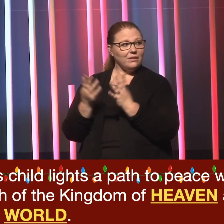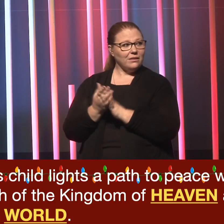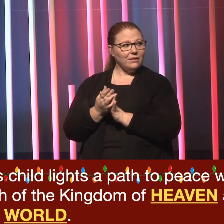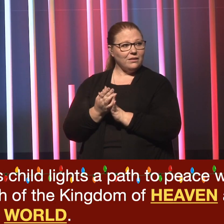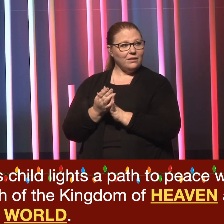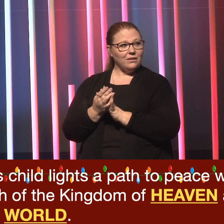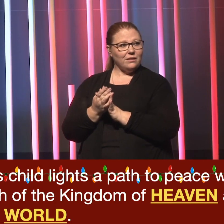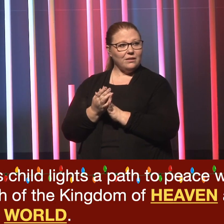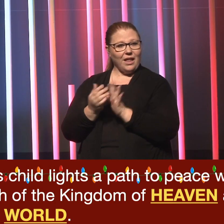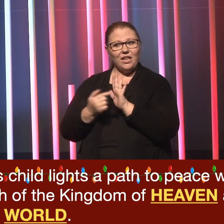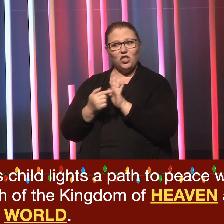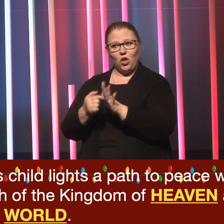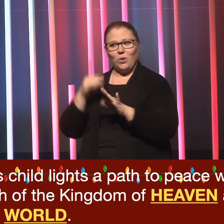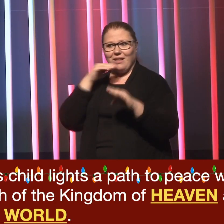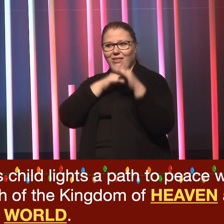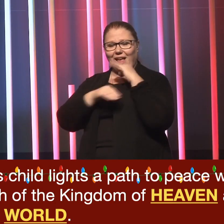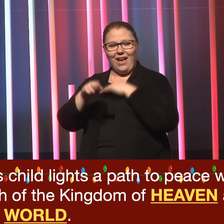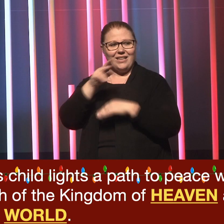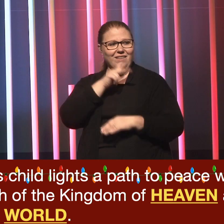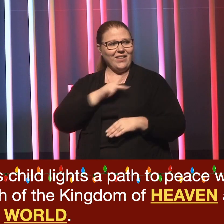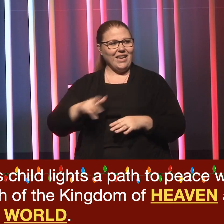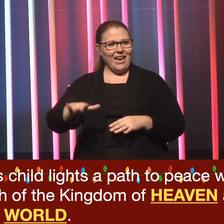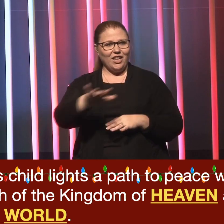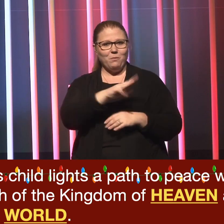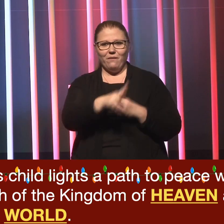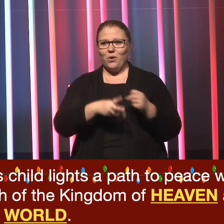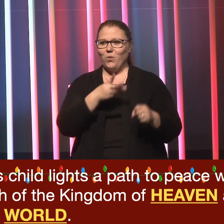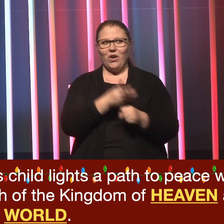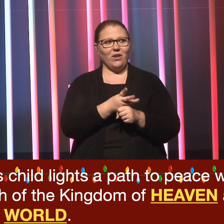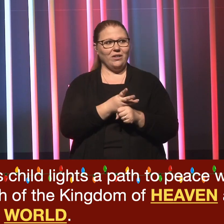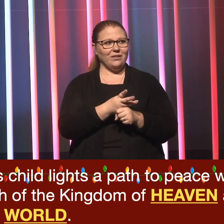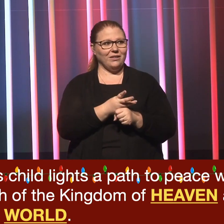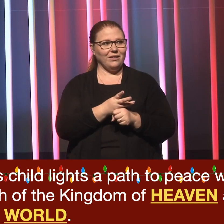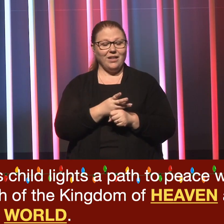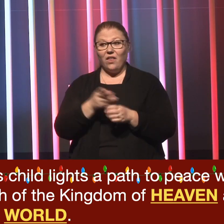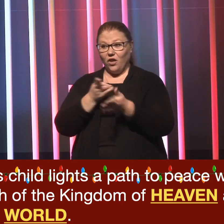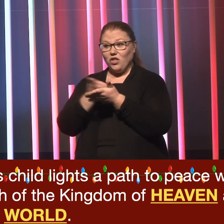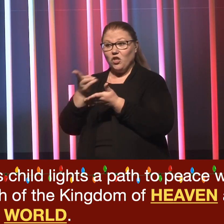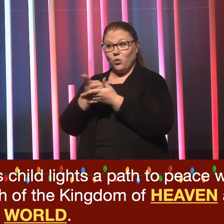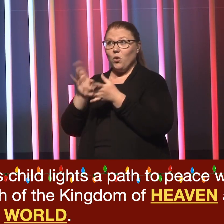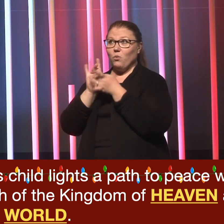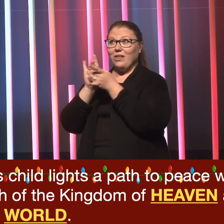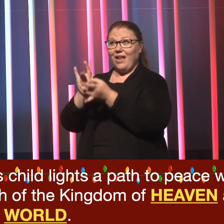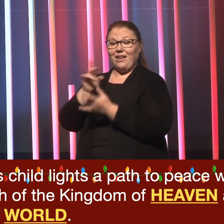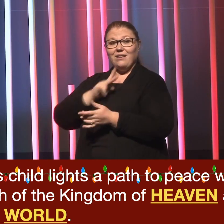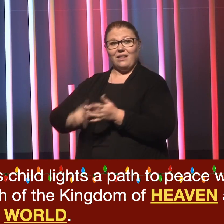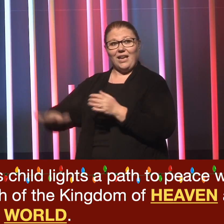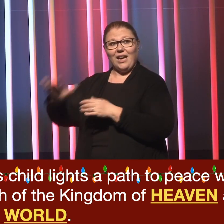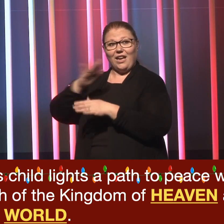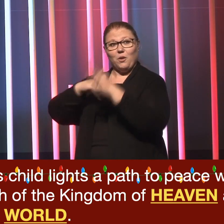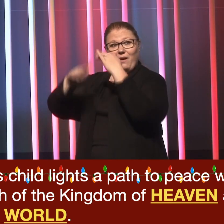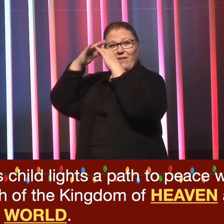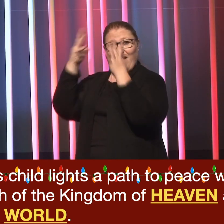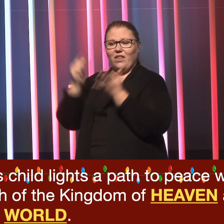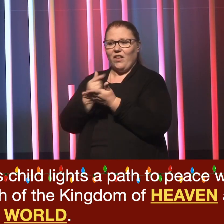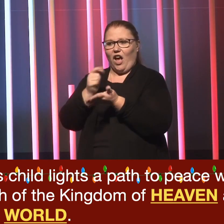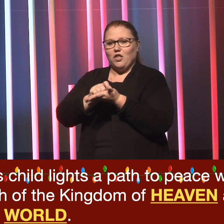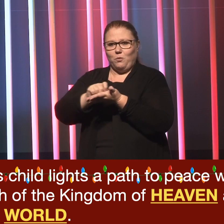and the lies of the kingdoms of this world. That there is a truth to the kingdom of heaven is what the gospel writers would call it.